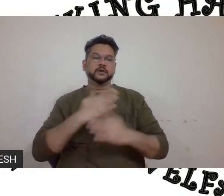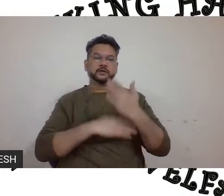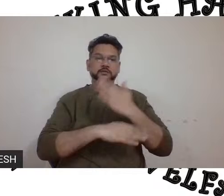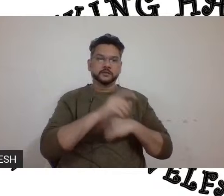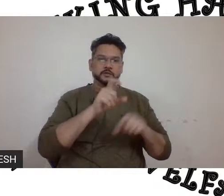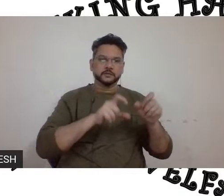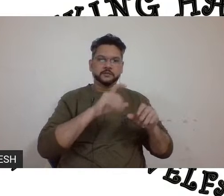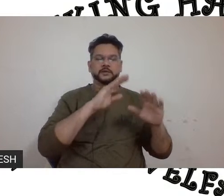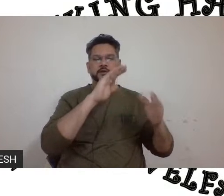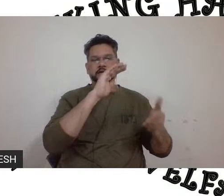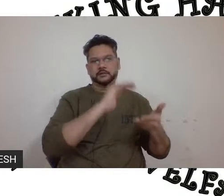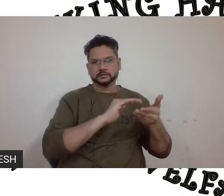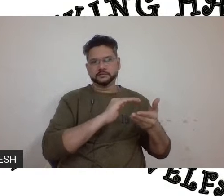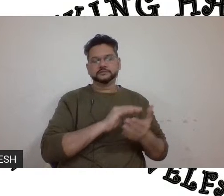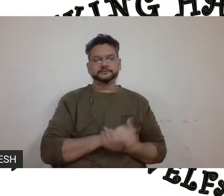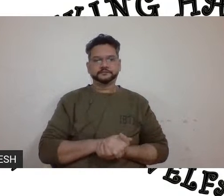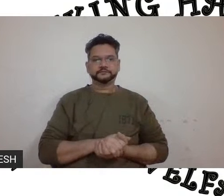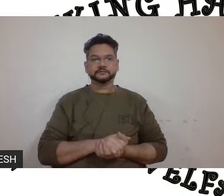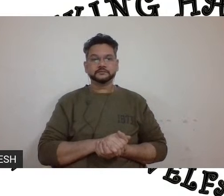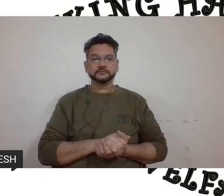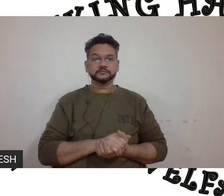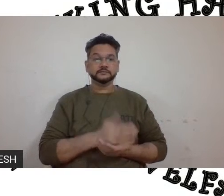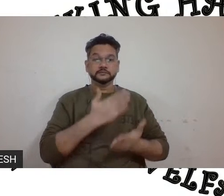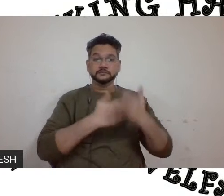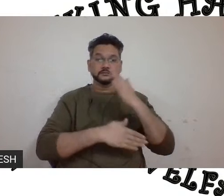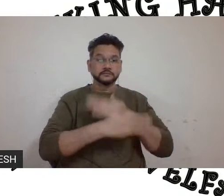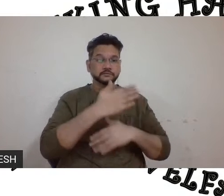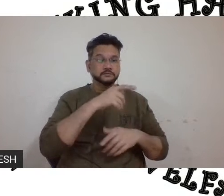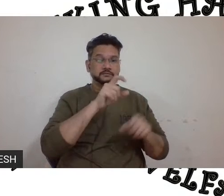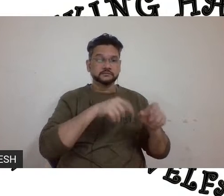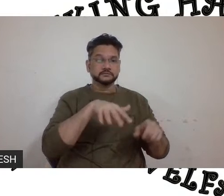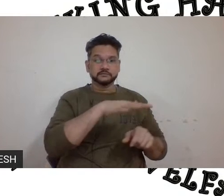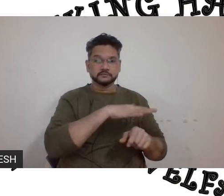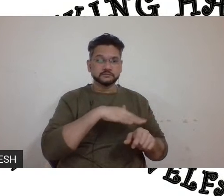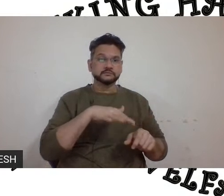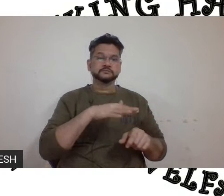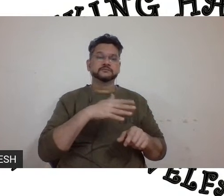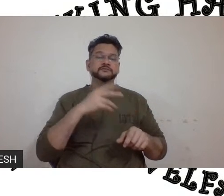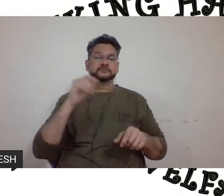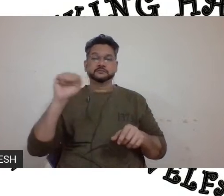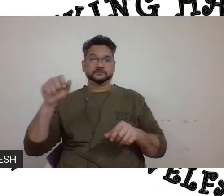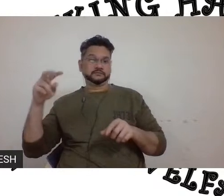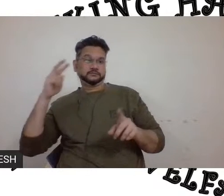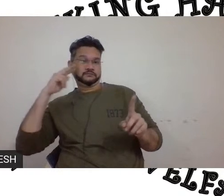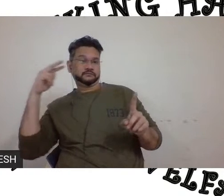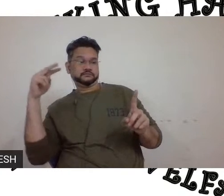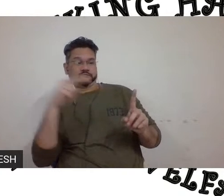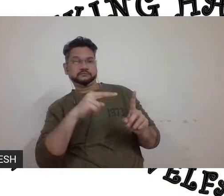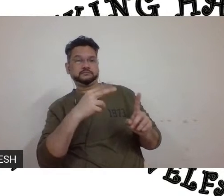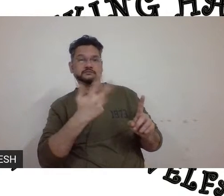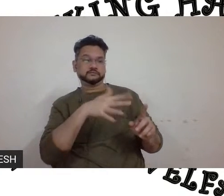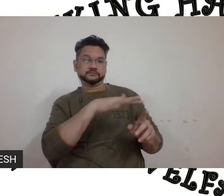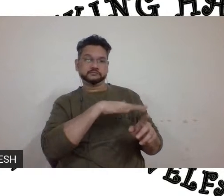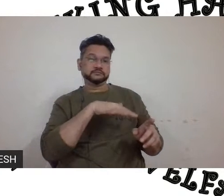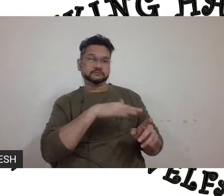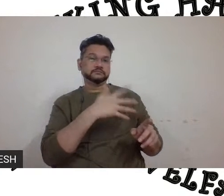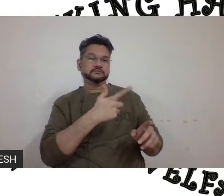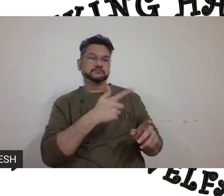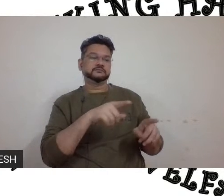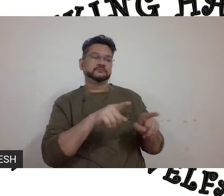Persons with disabilities are considered as one of the marginalized group of the whole world.